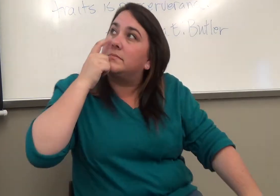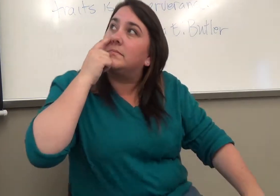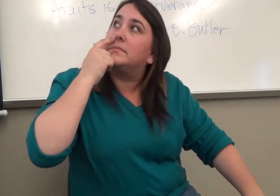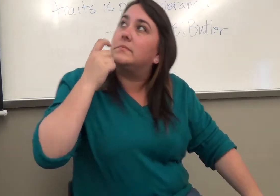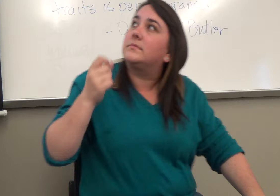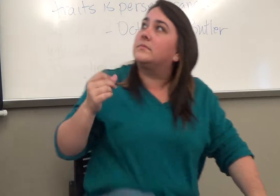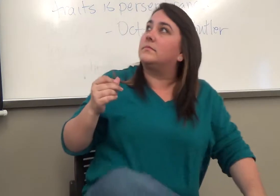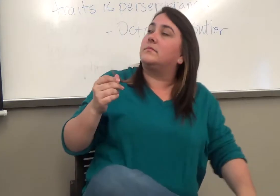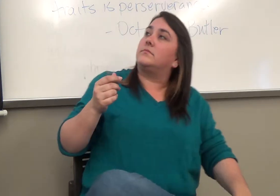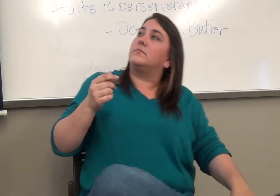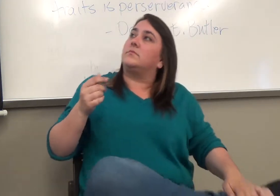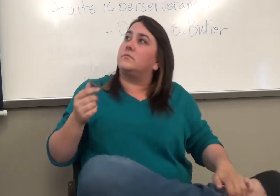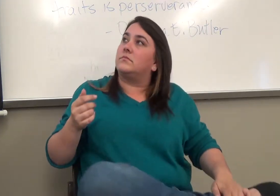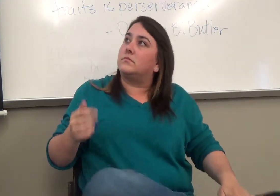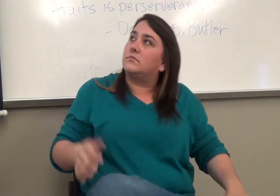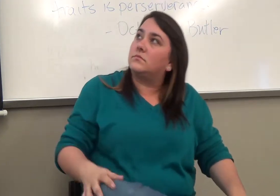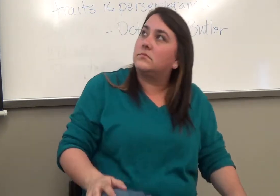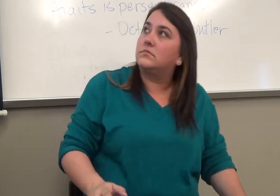these things,